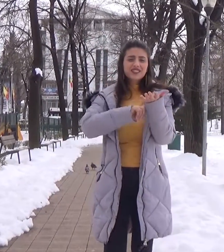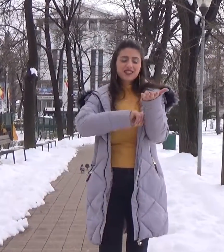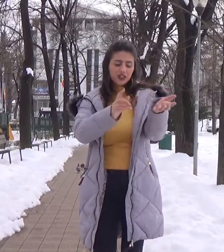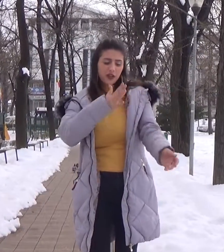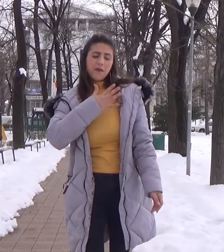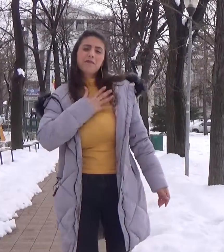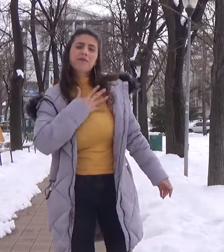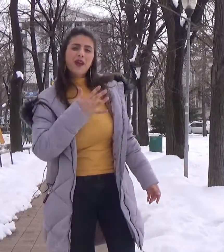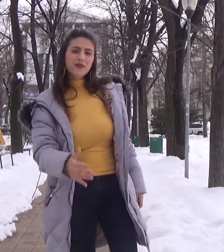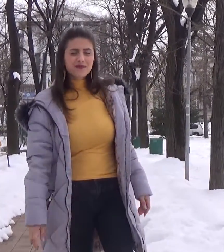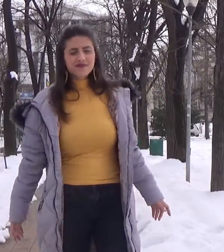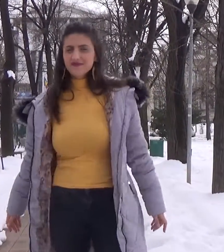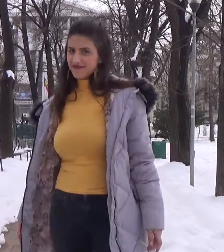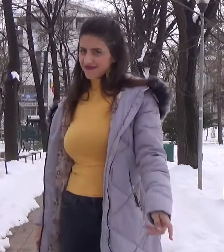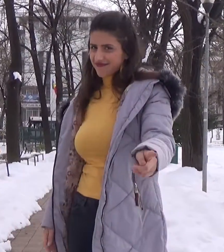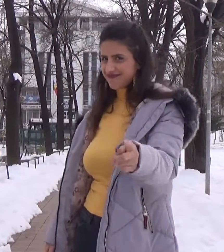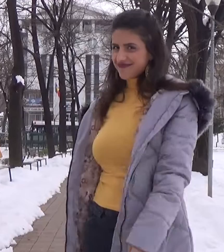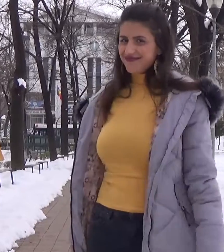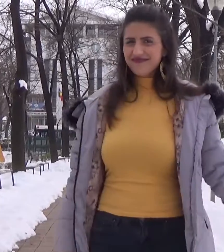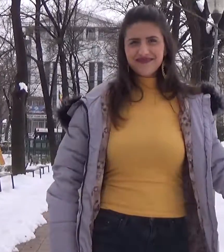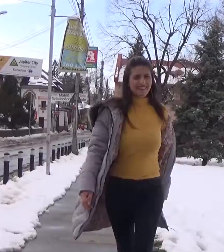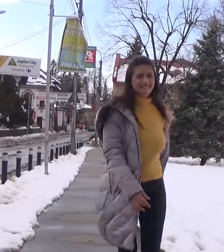It isn't in my